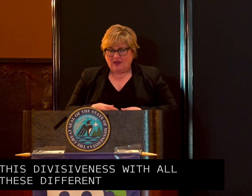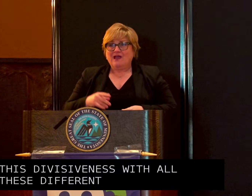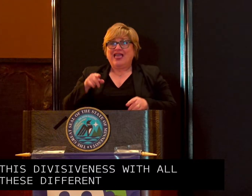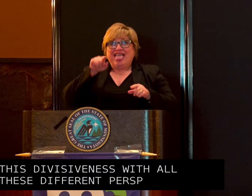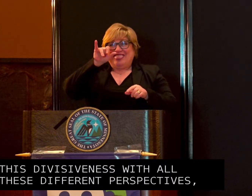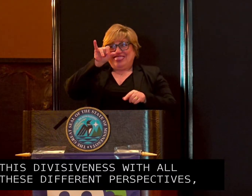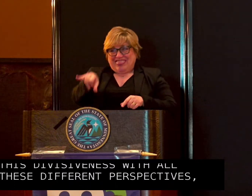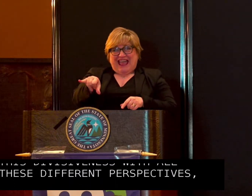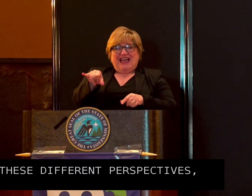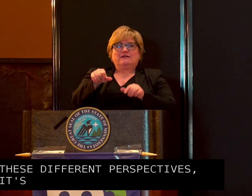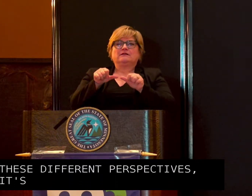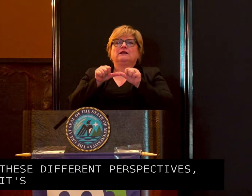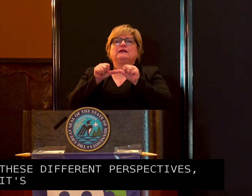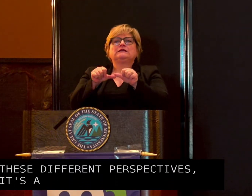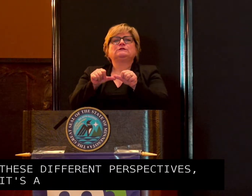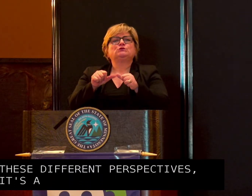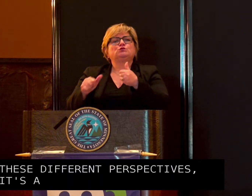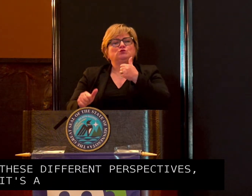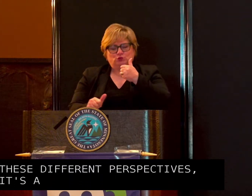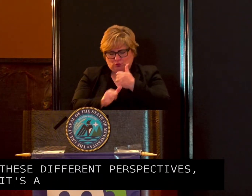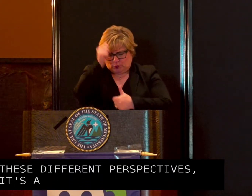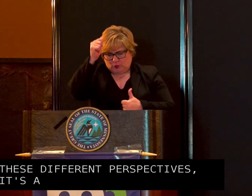challenging time.